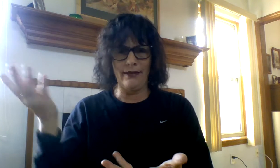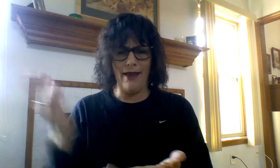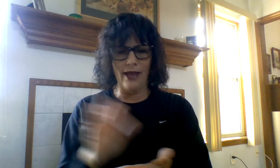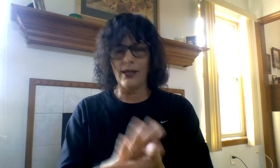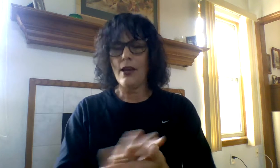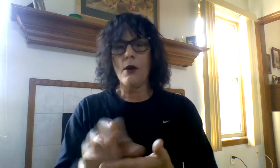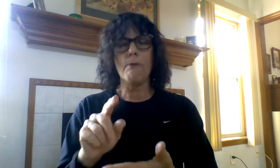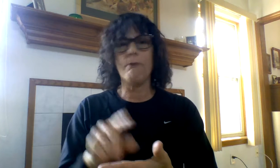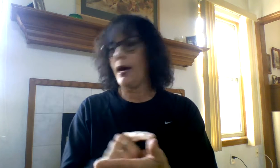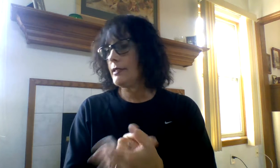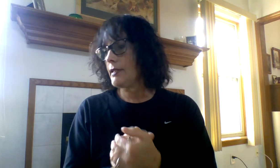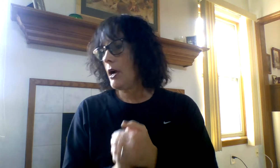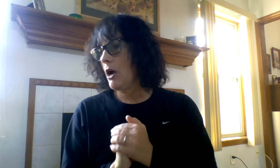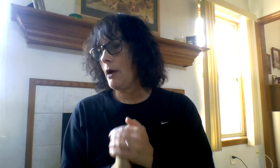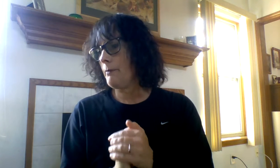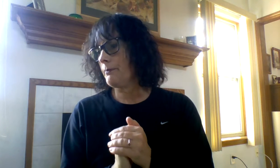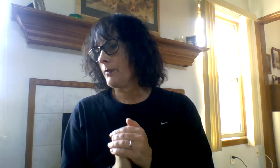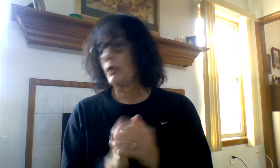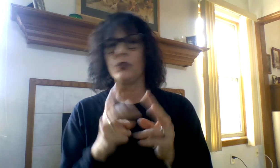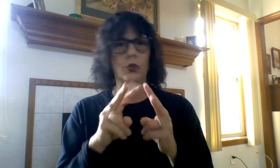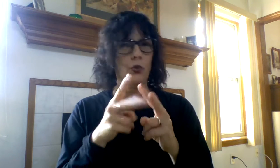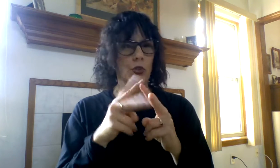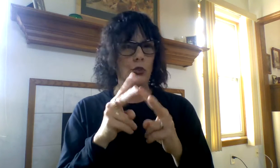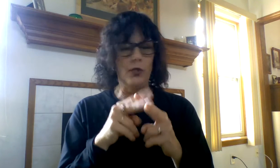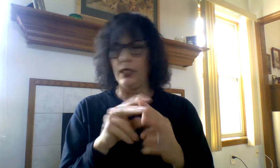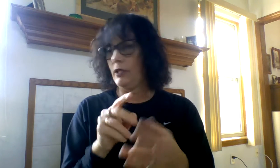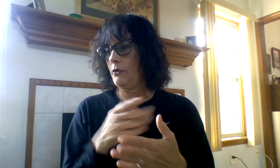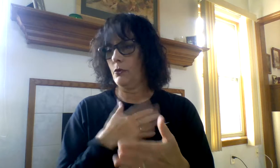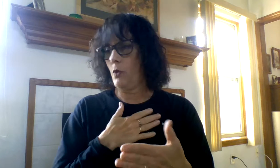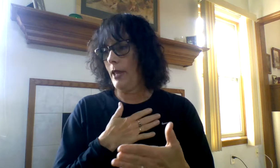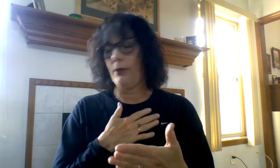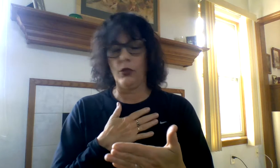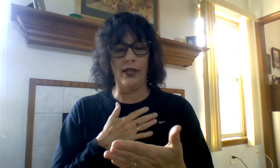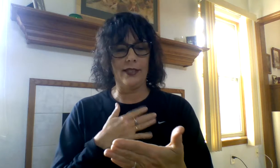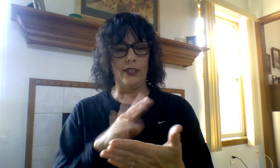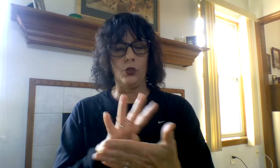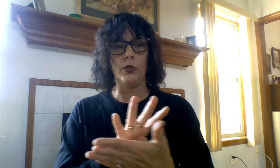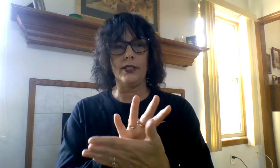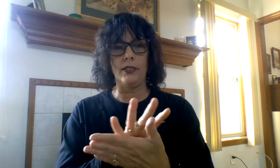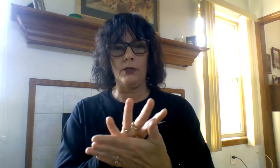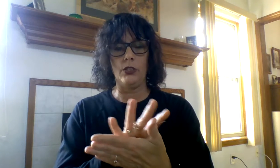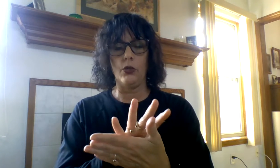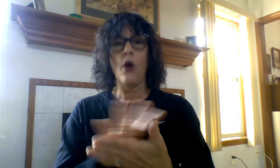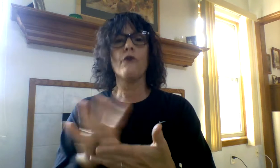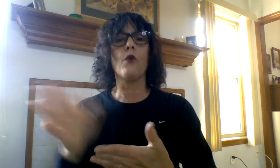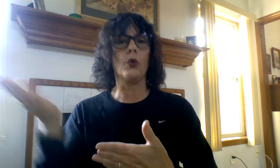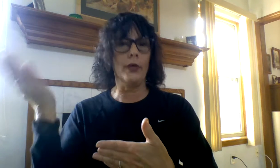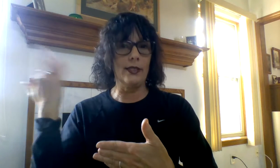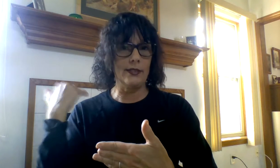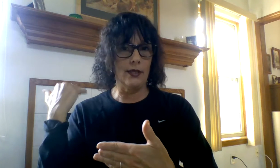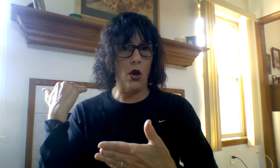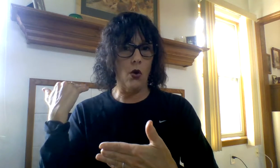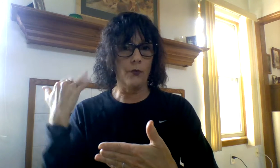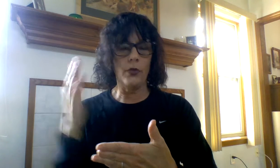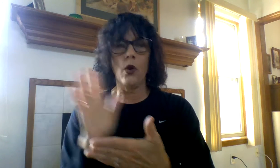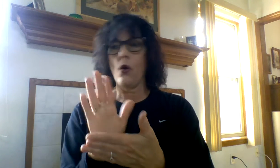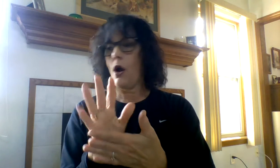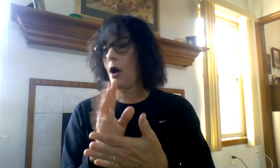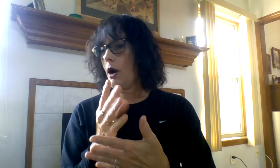that. But so you could do it either way. But like I said, you will see me do 4 weeks ago.